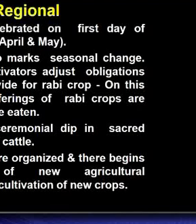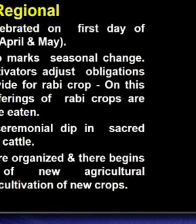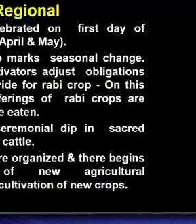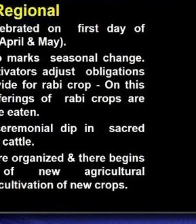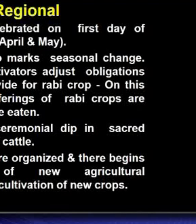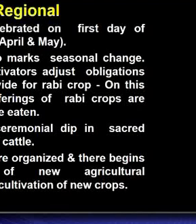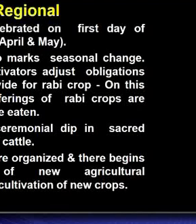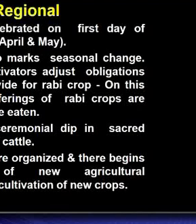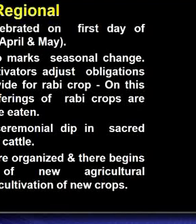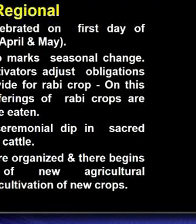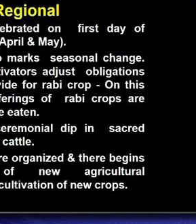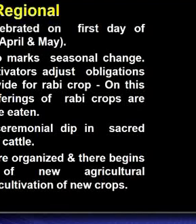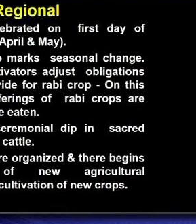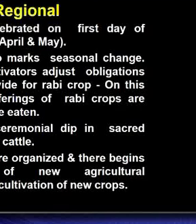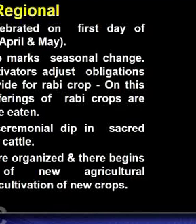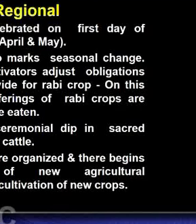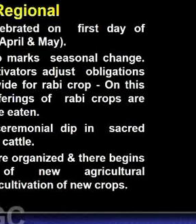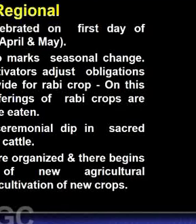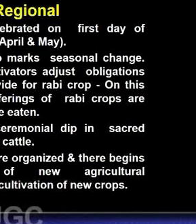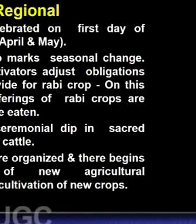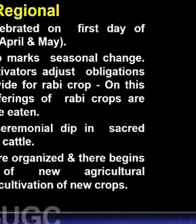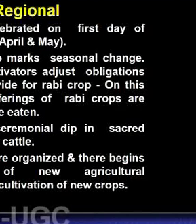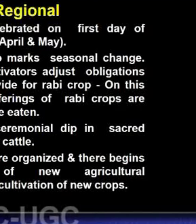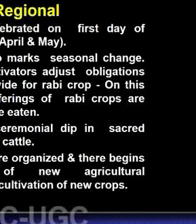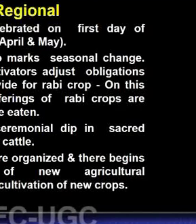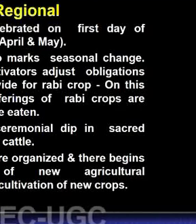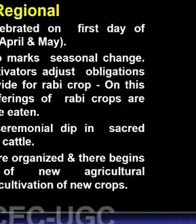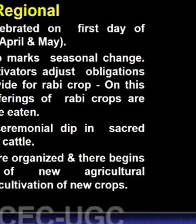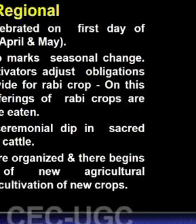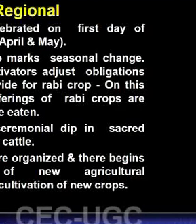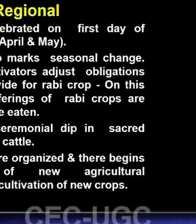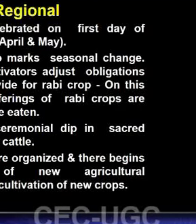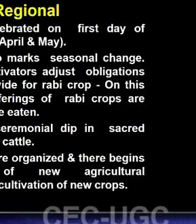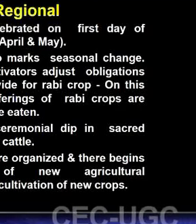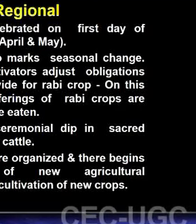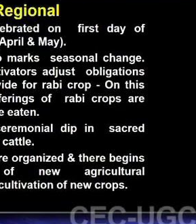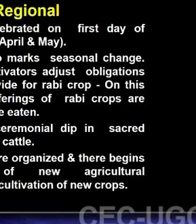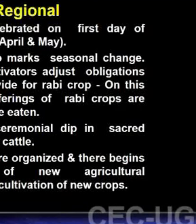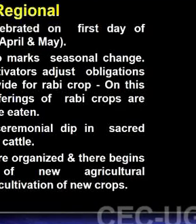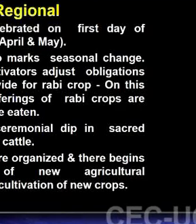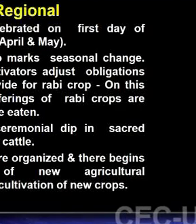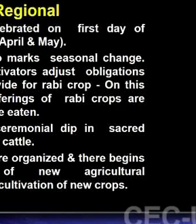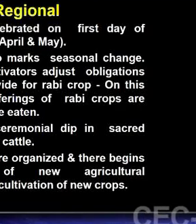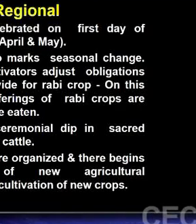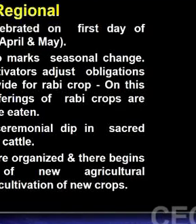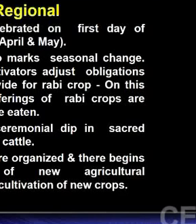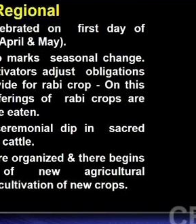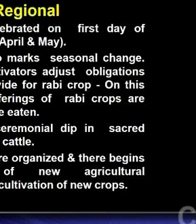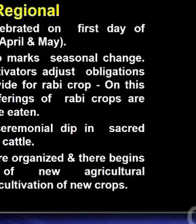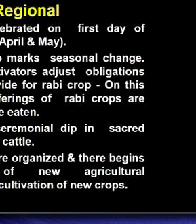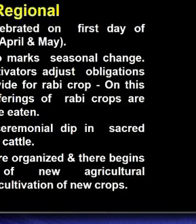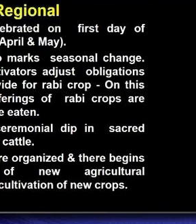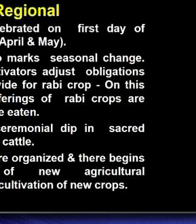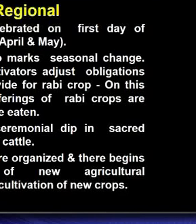this month also marks the seasonal change in northern India. Cultivators, they have just obligations incurred to provide for